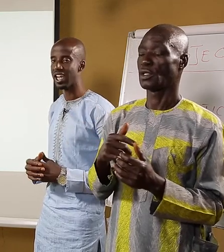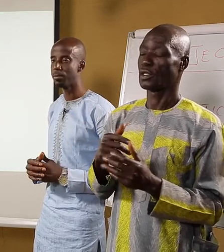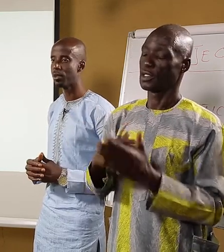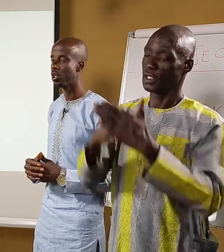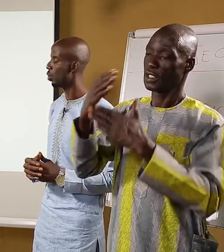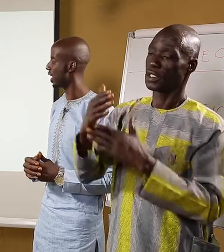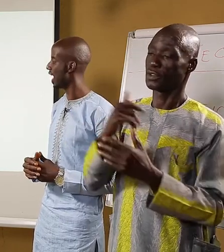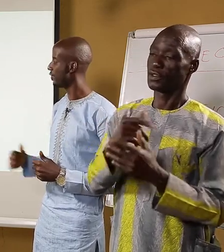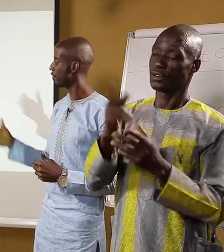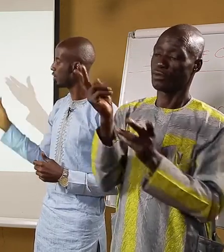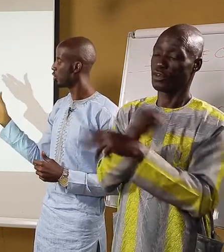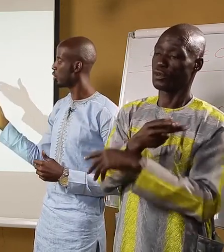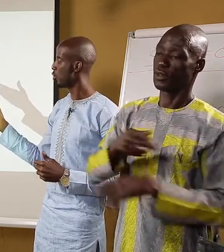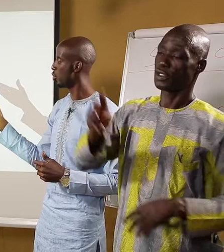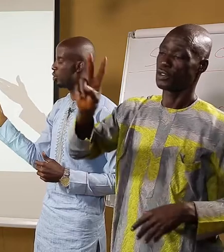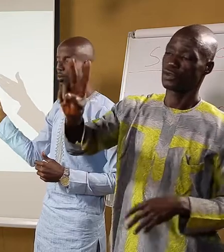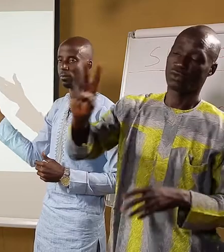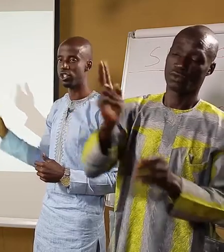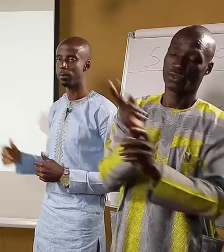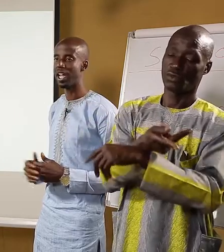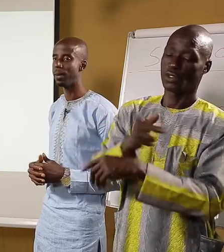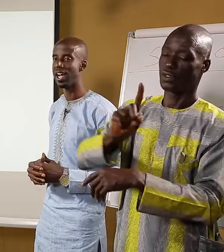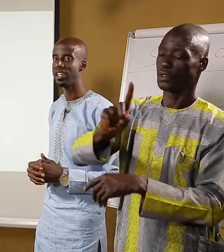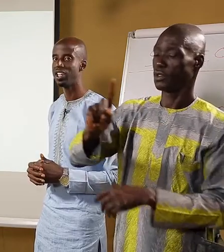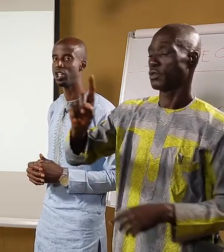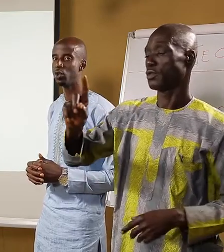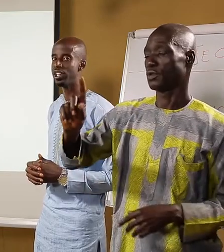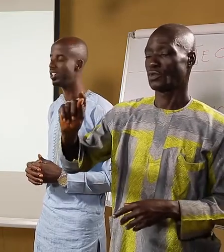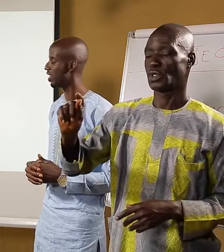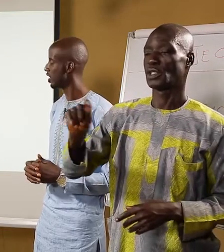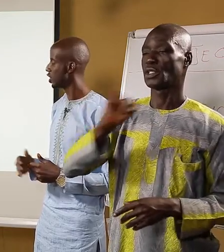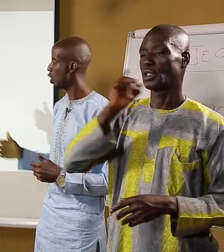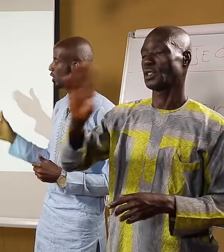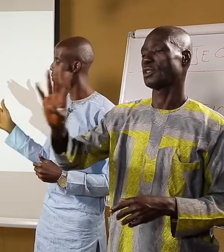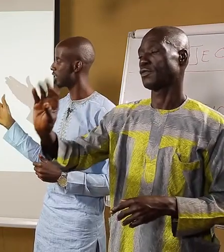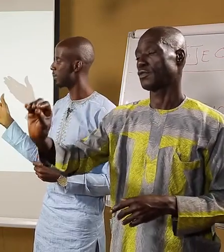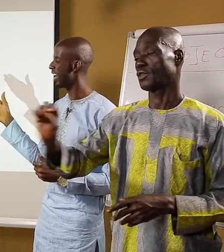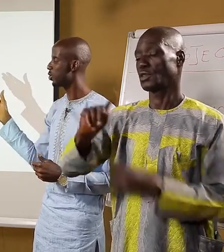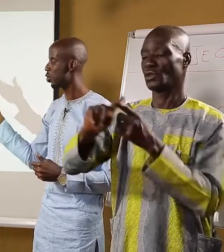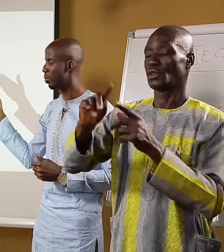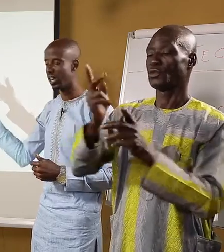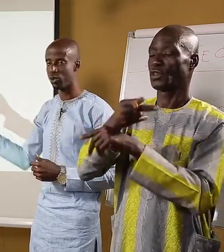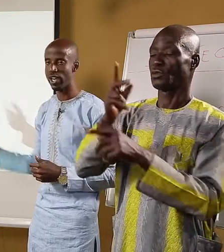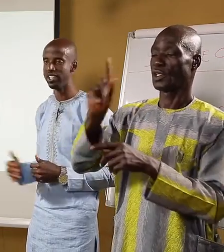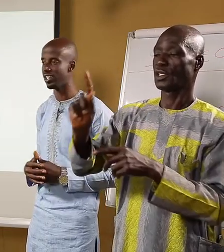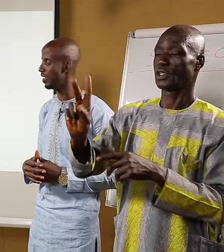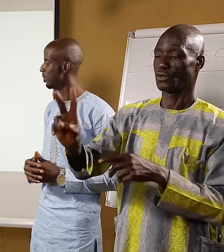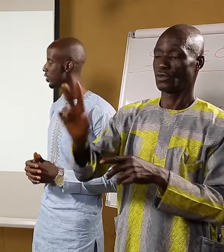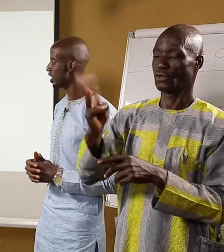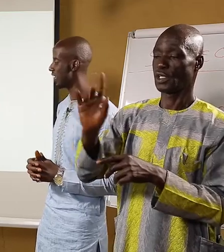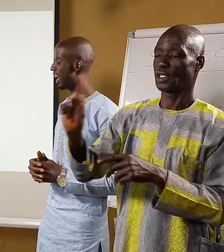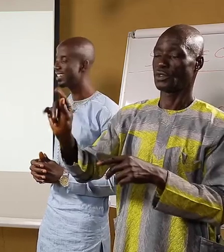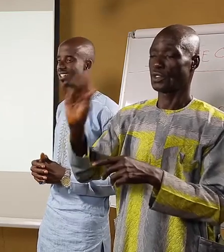next step. We have 2 multiplied by 20. So when you multiply 2 by